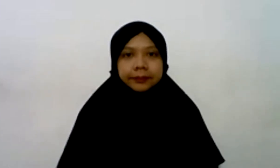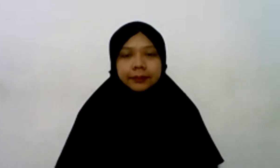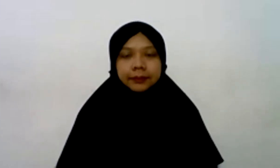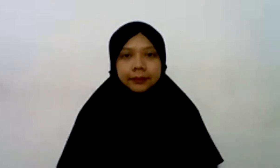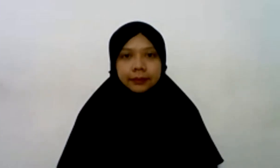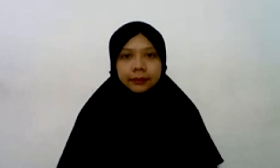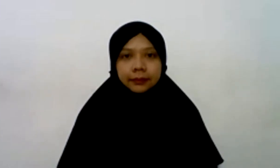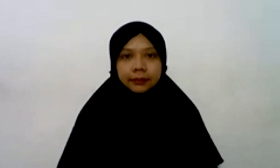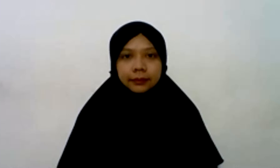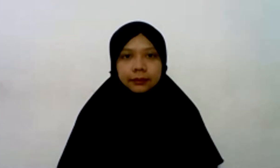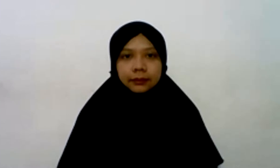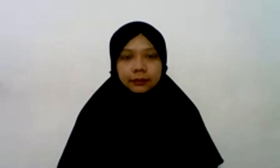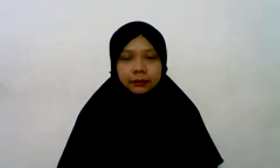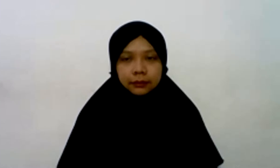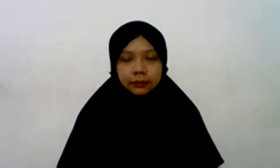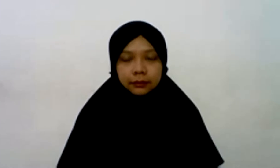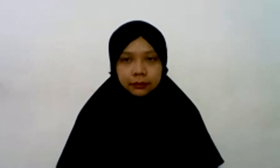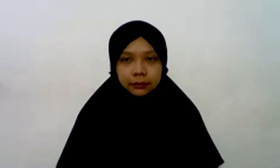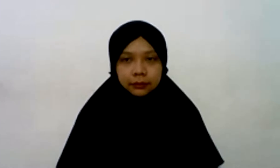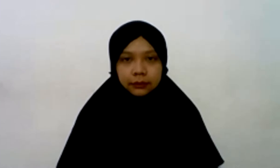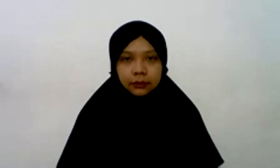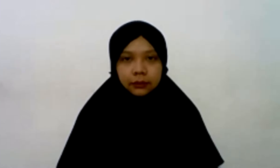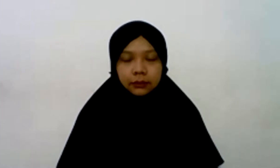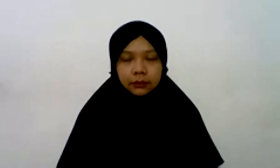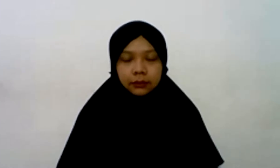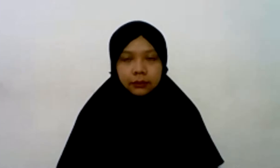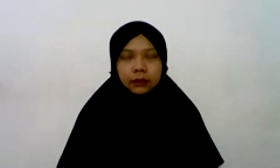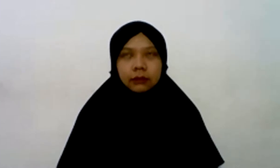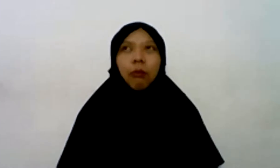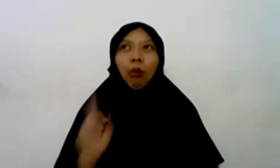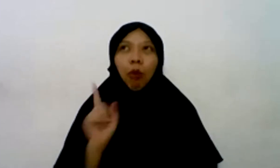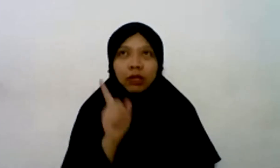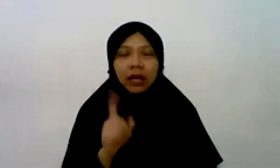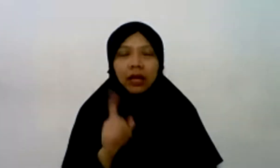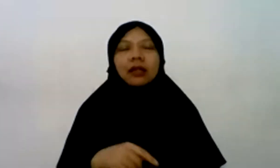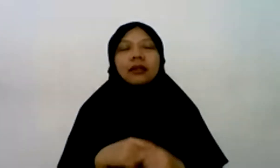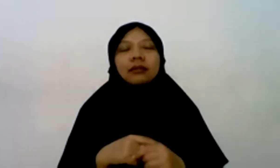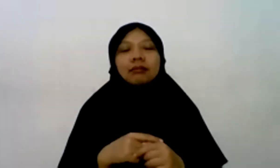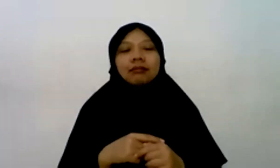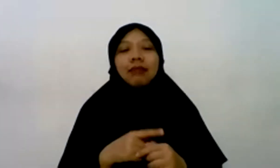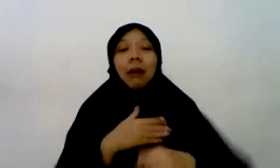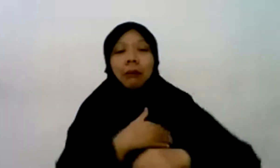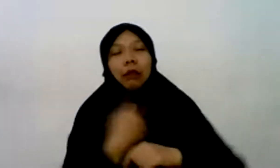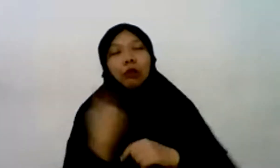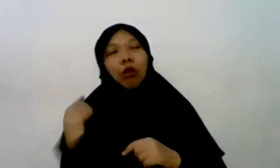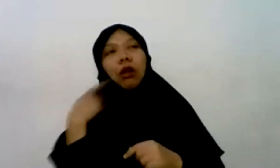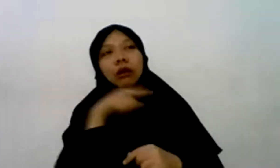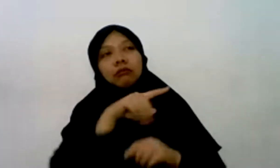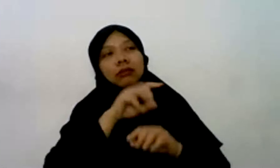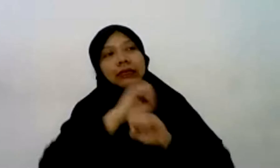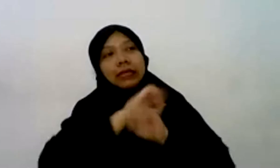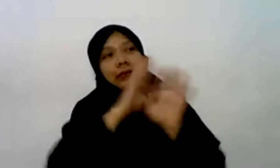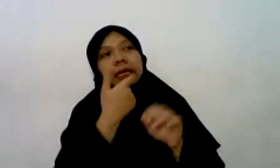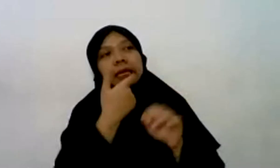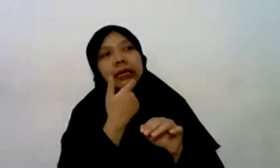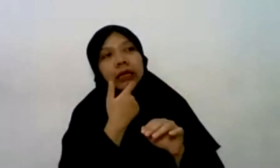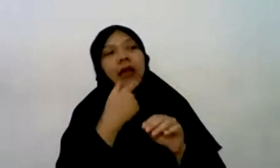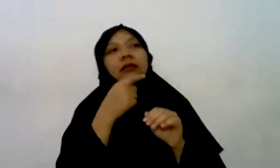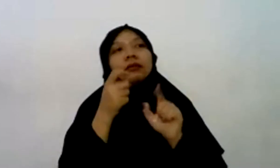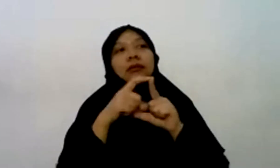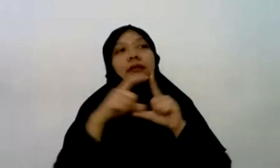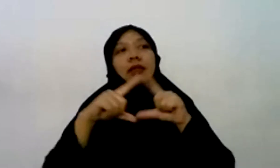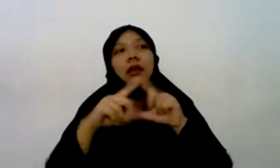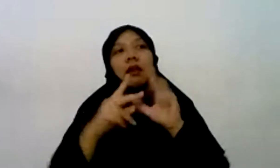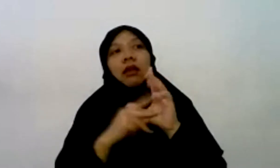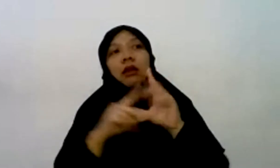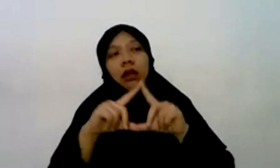reasonable assumption? So, Pokoknya, I mean, can you tell us a little bit about funding? Terima kasih. Thank you, Pak Peter. Thank